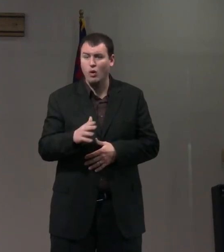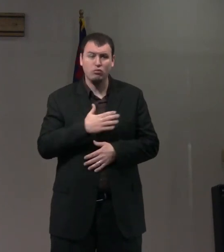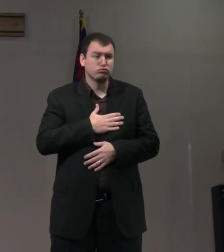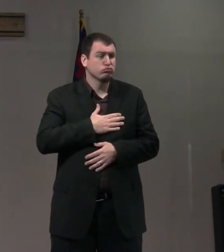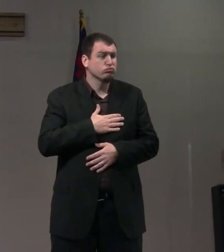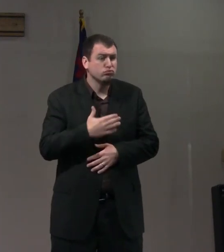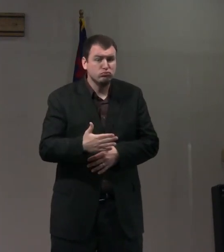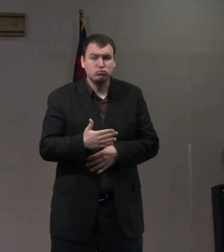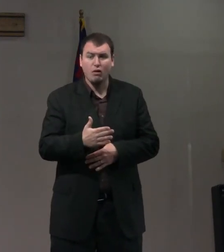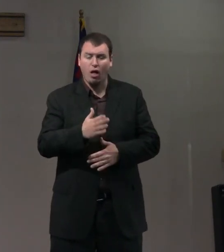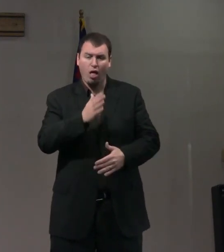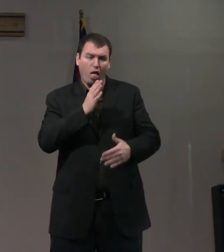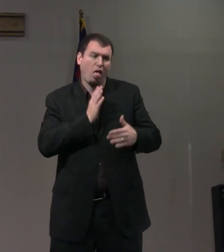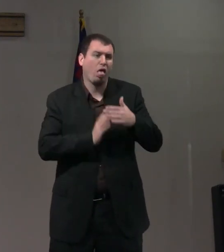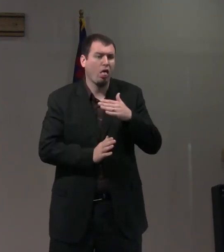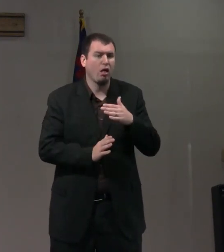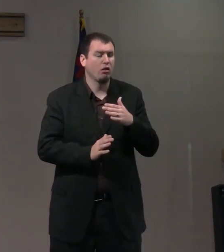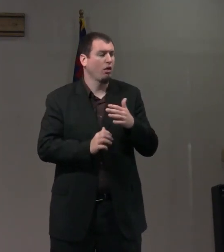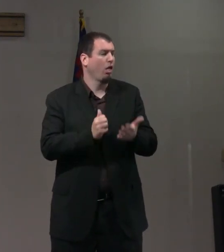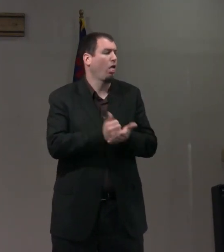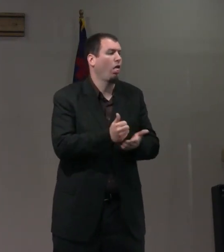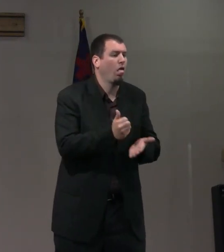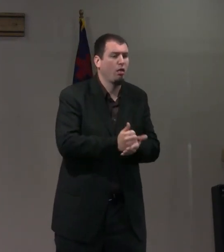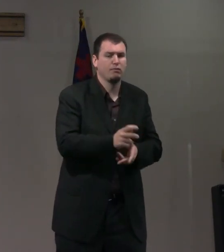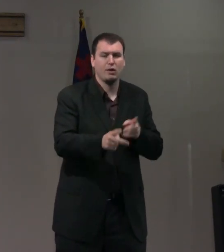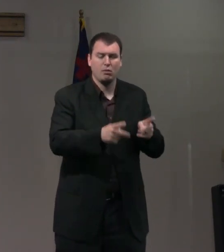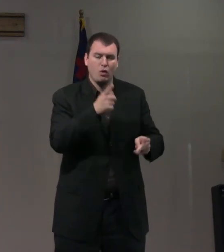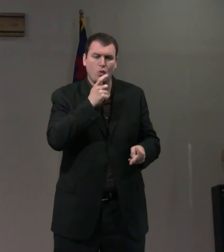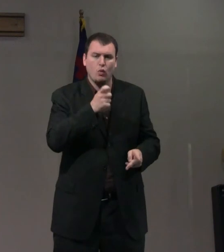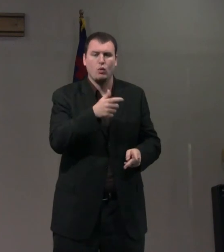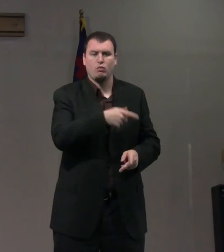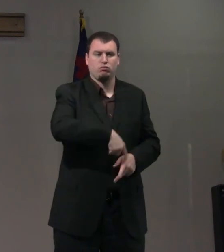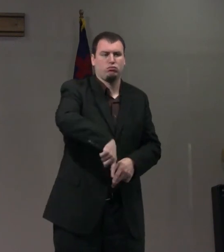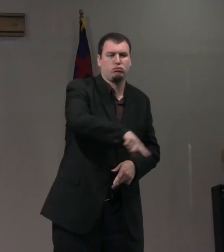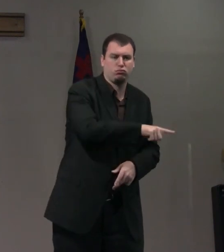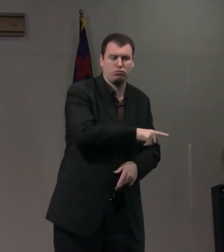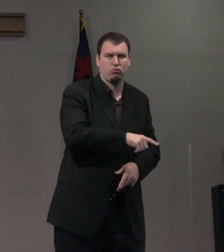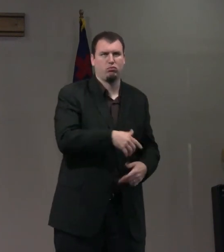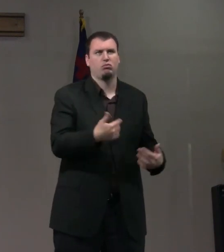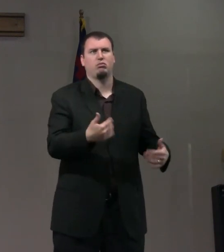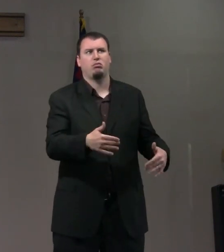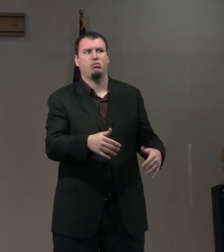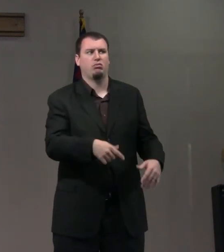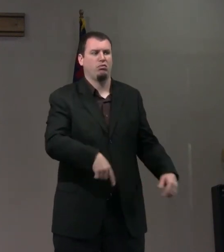Are we willing to clean the bathroom? Are we willing to humble ourselves and help those who